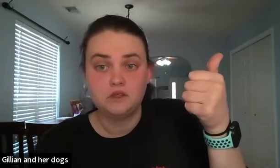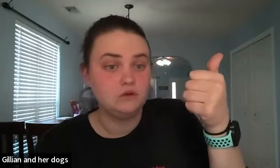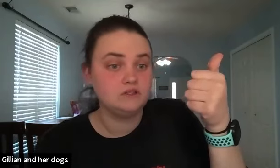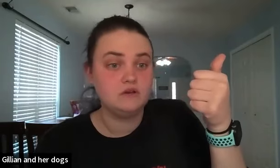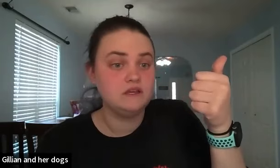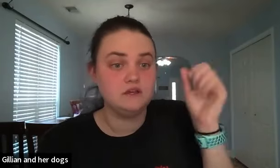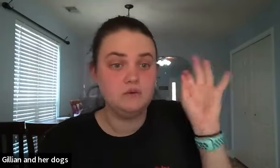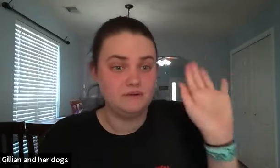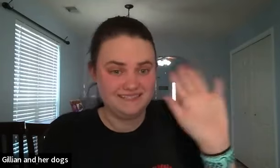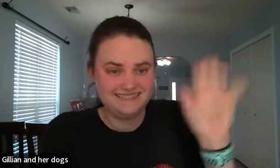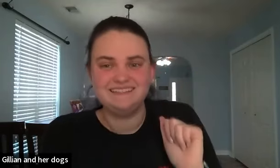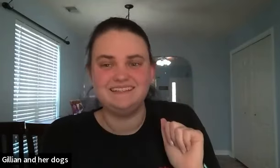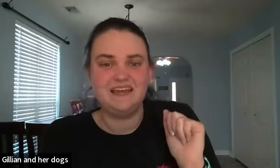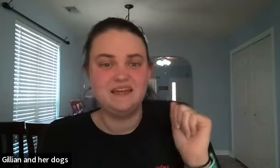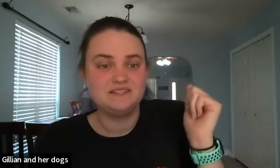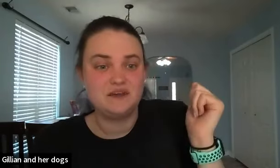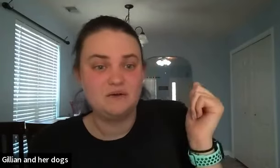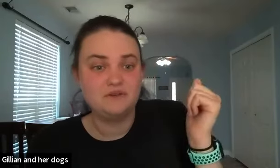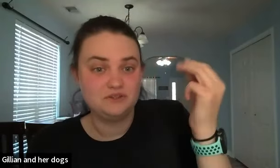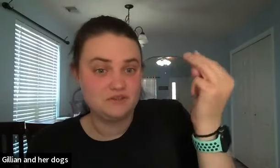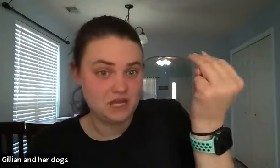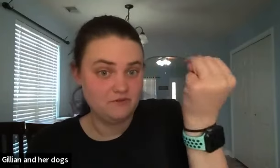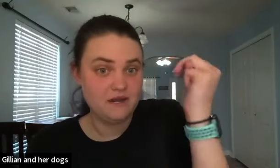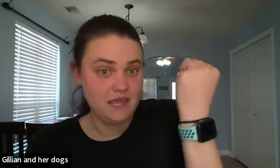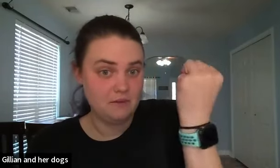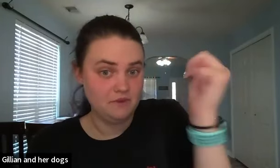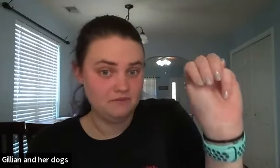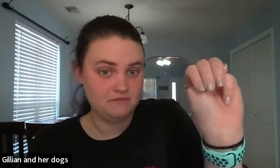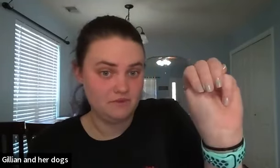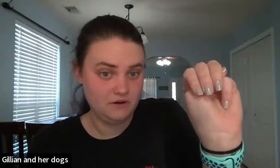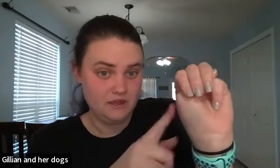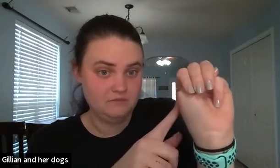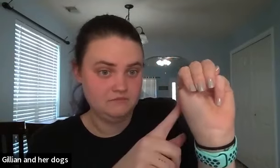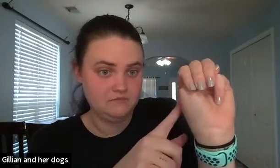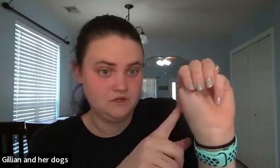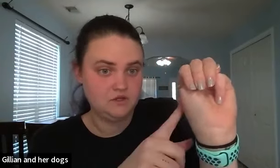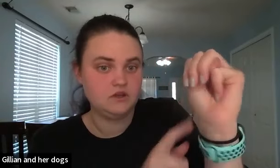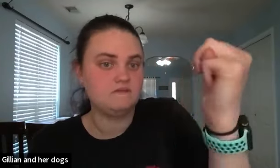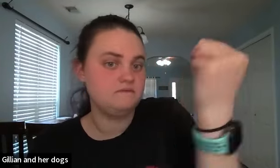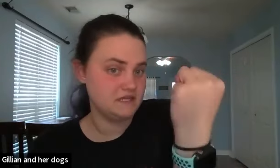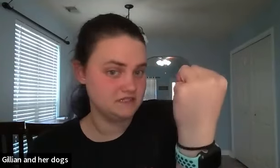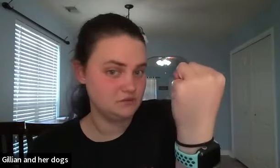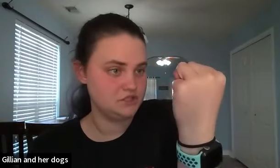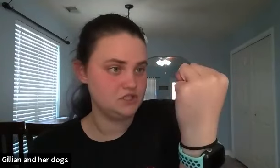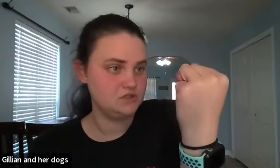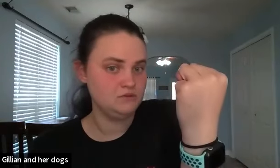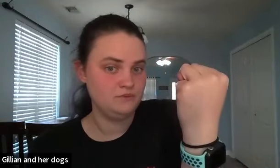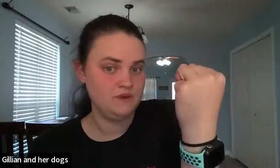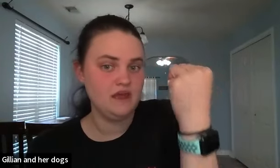You are totally good. No worries. So you'll do the shape for an M or M. You're going to face it towards you. And